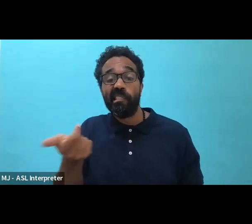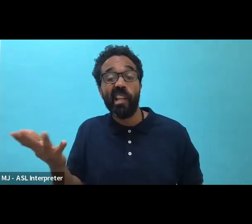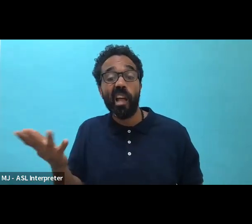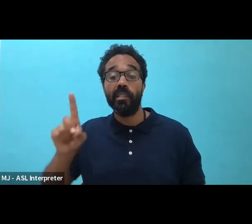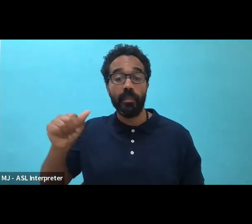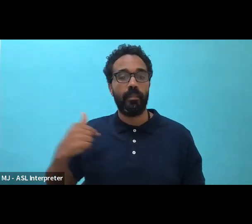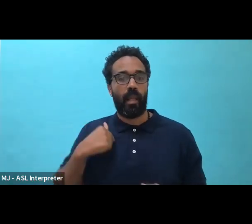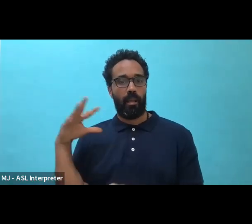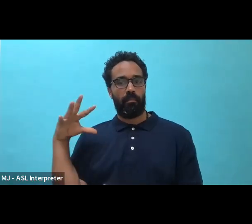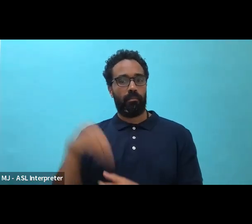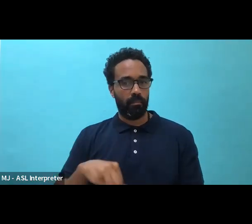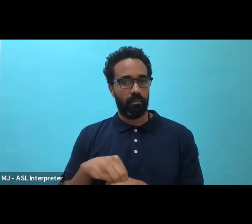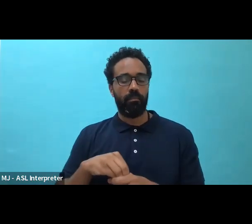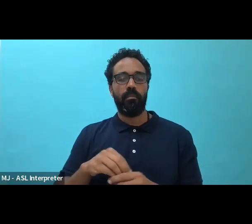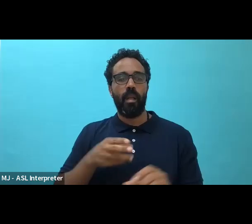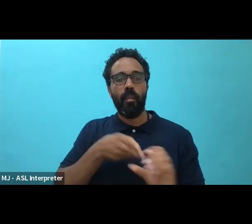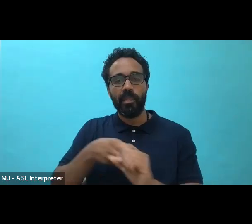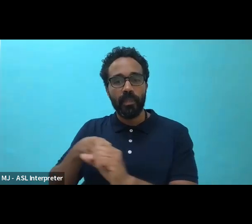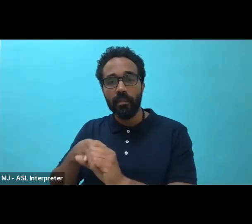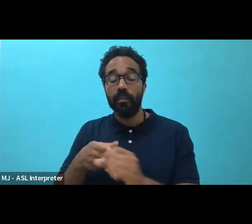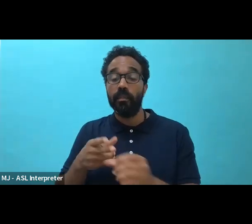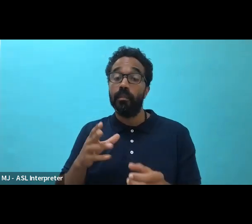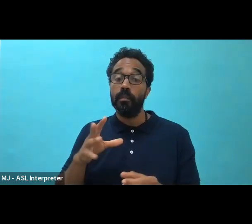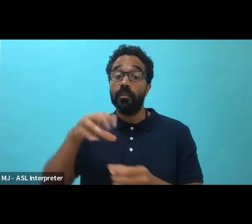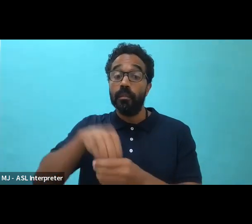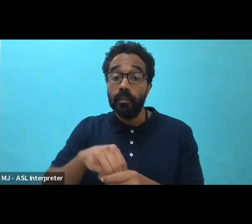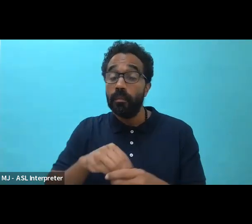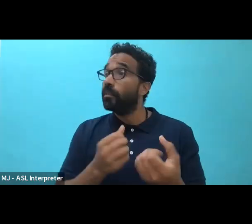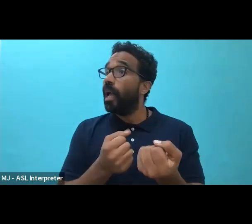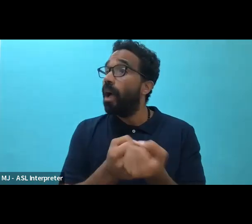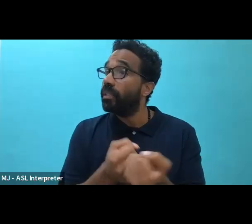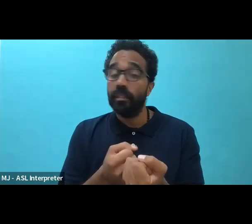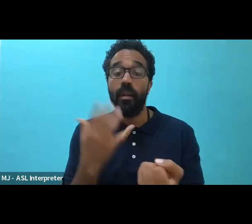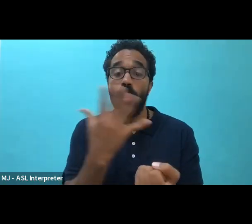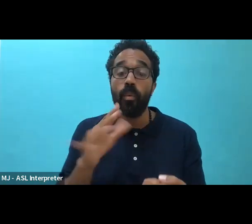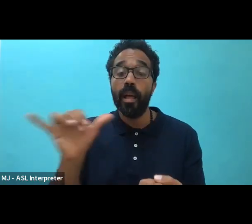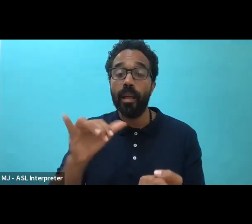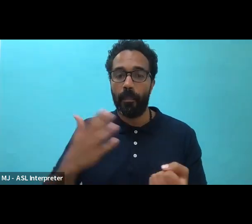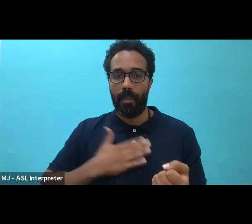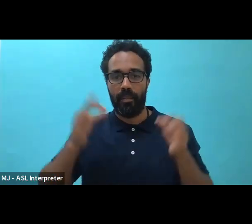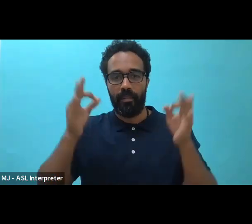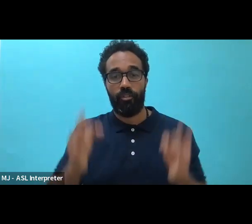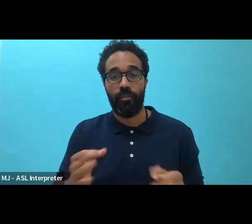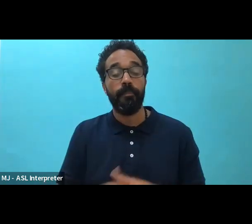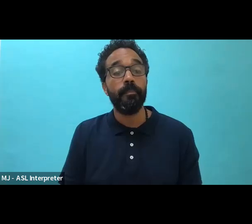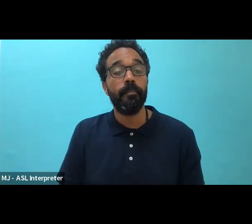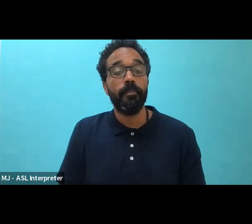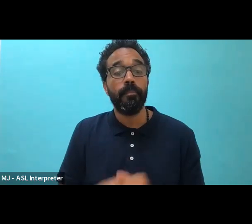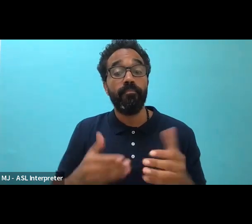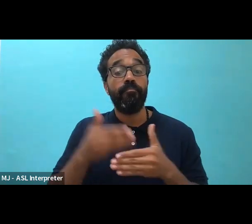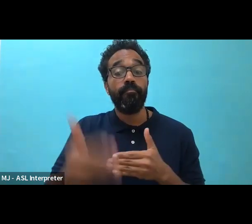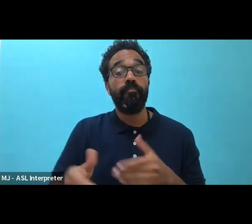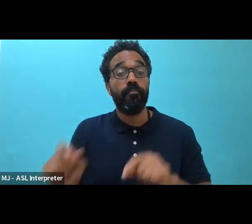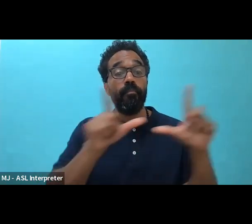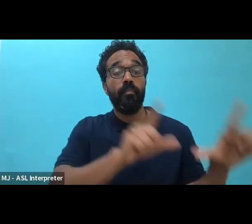these organizations, we determine what our advocacy agendas should be. Next slide, please. At the